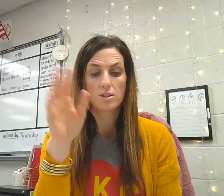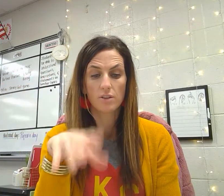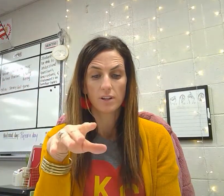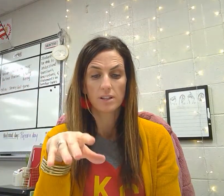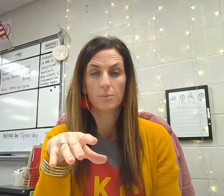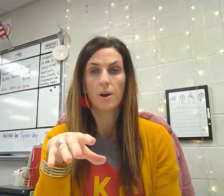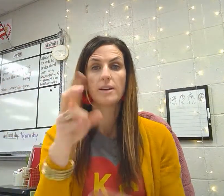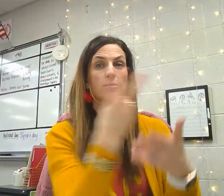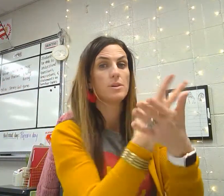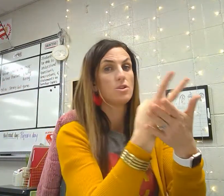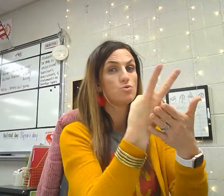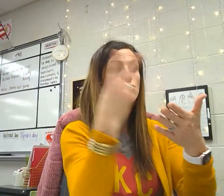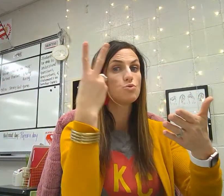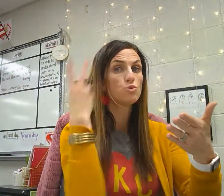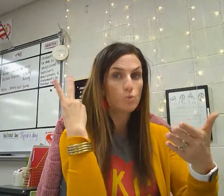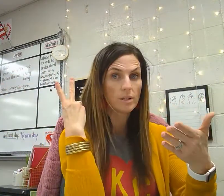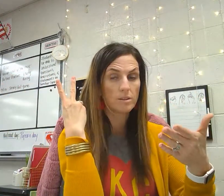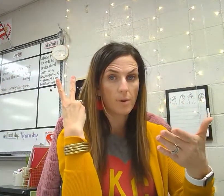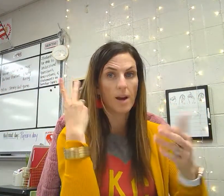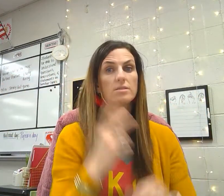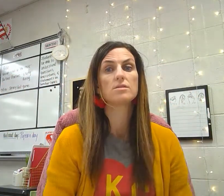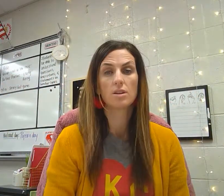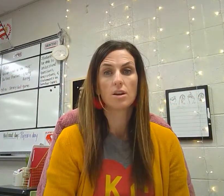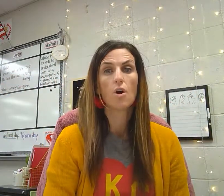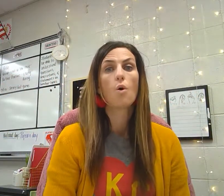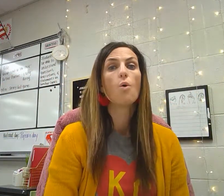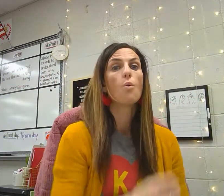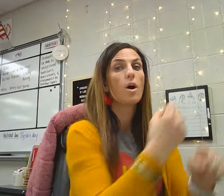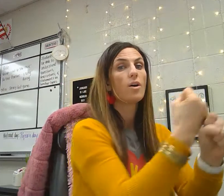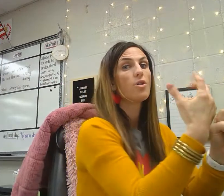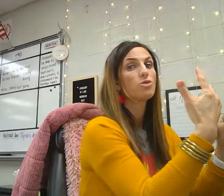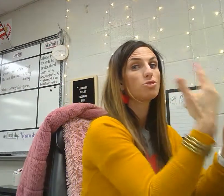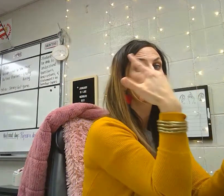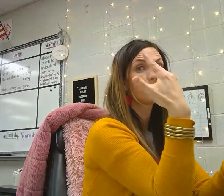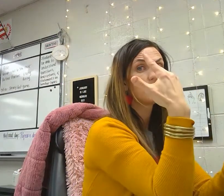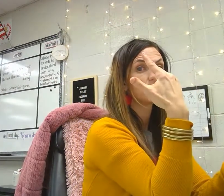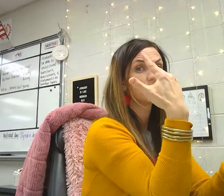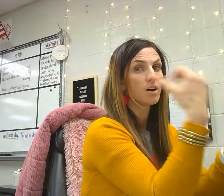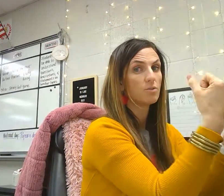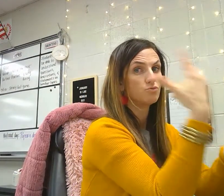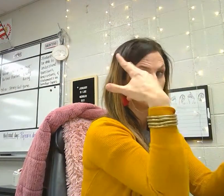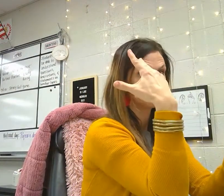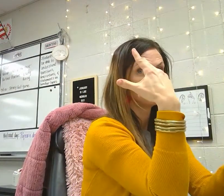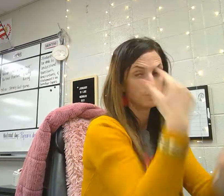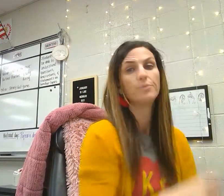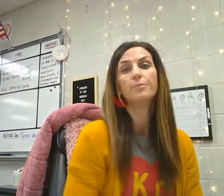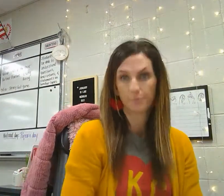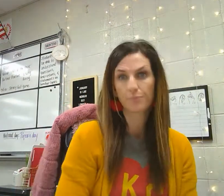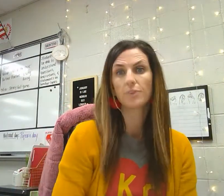So for example, I could be 2 weeks in the past or 3 years ago. Okay,